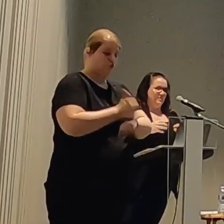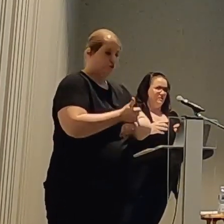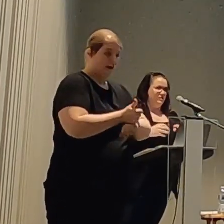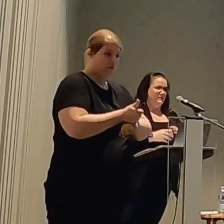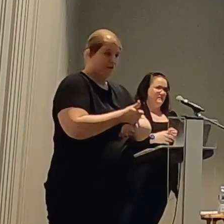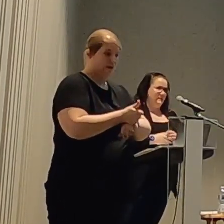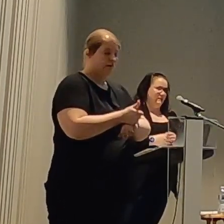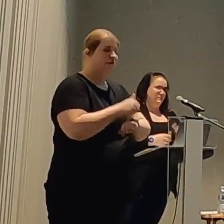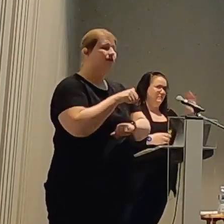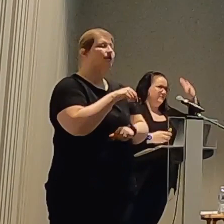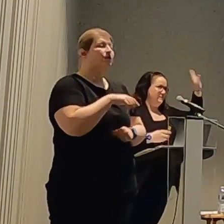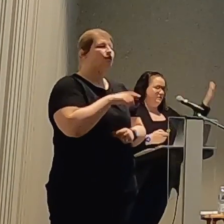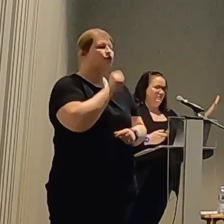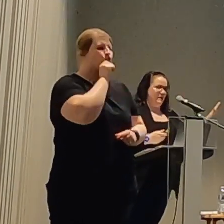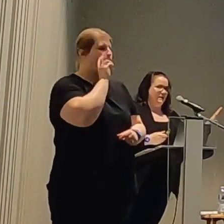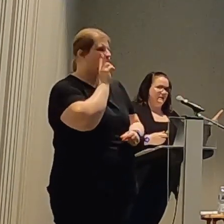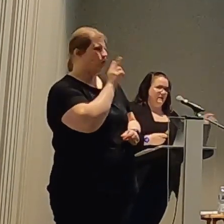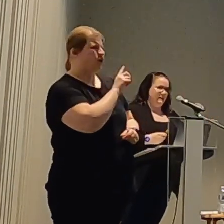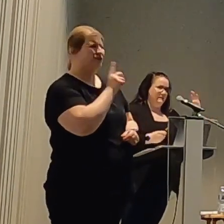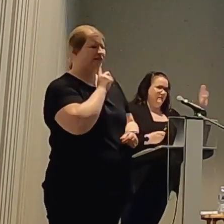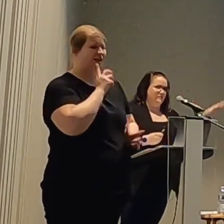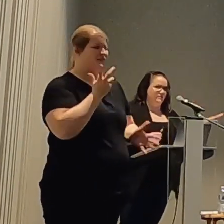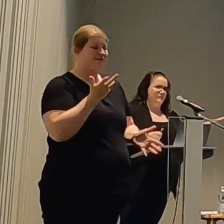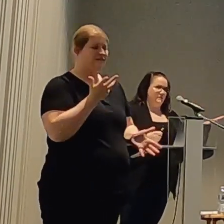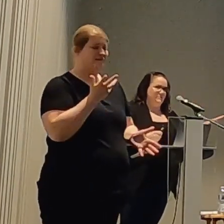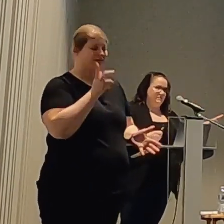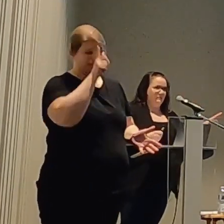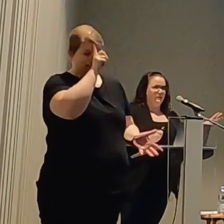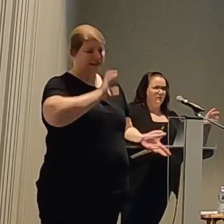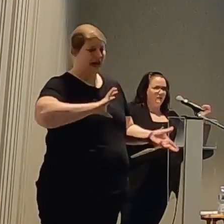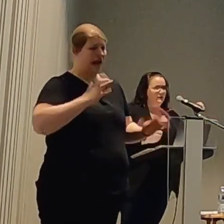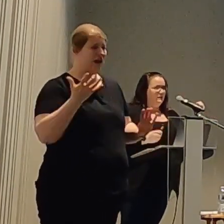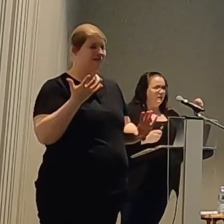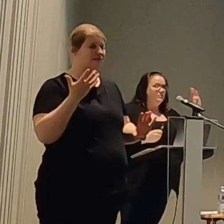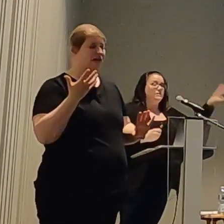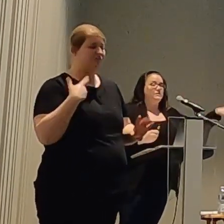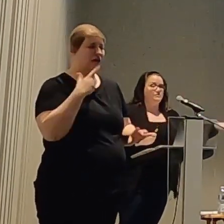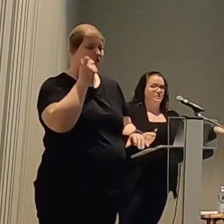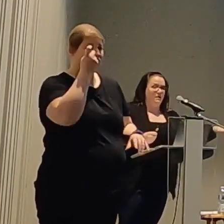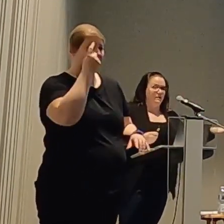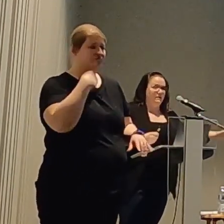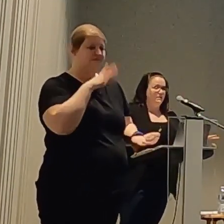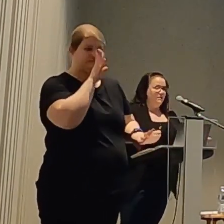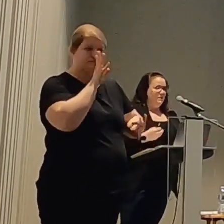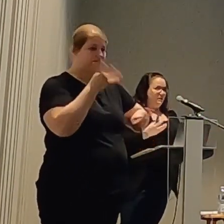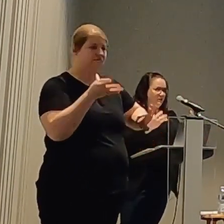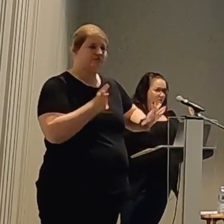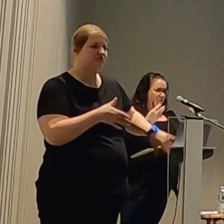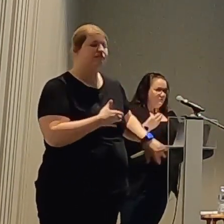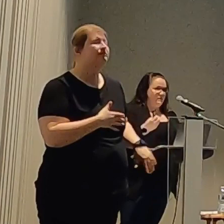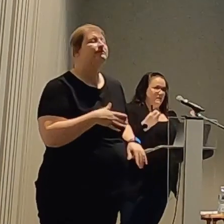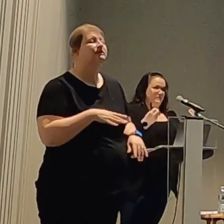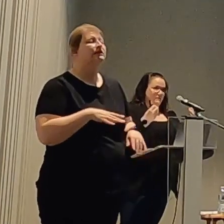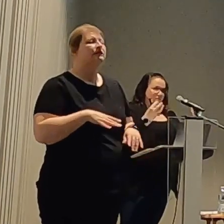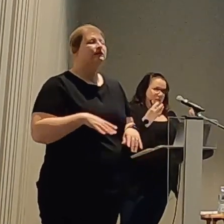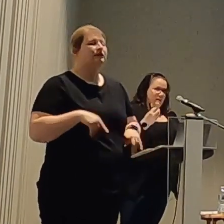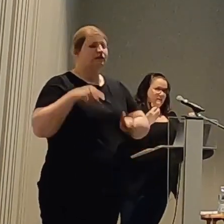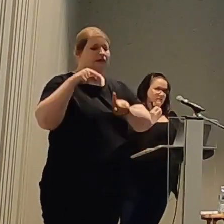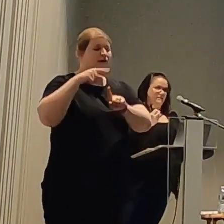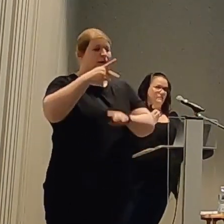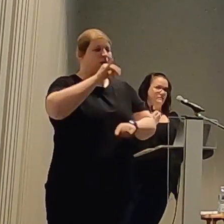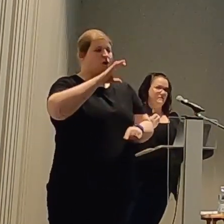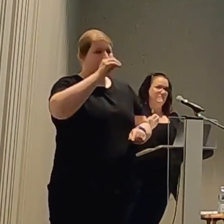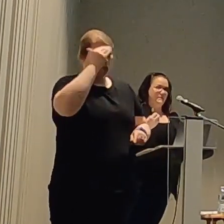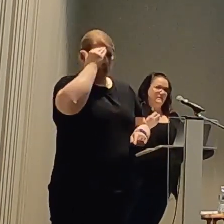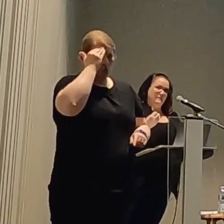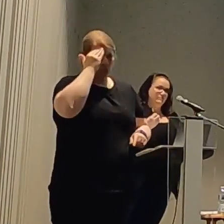at this image and say, oh, this is too chaotic, I don't understand what's going on, I'm gonna disregard it. He knows that he